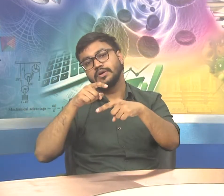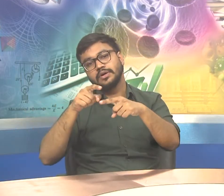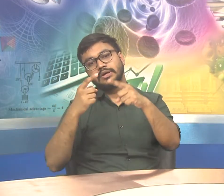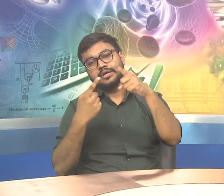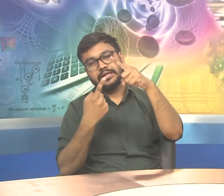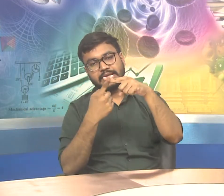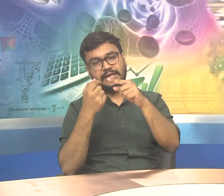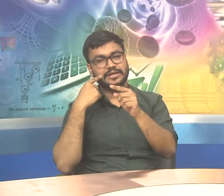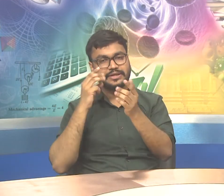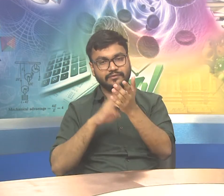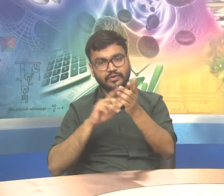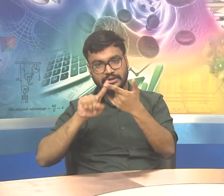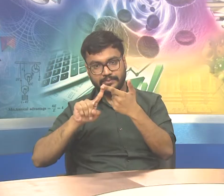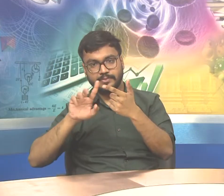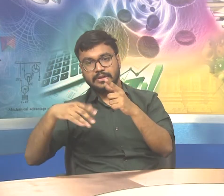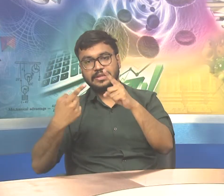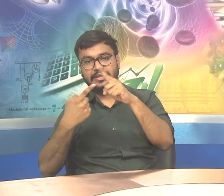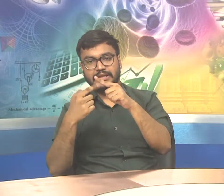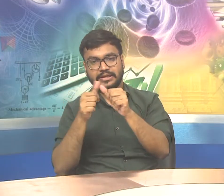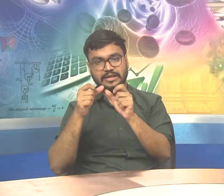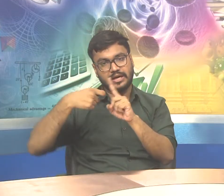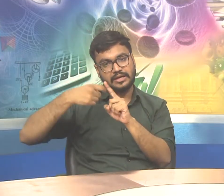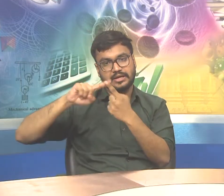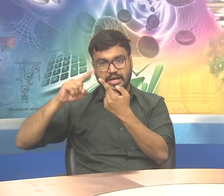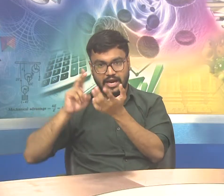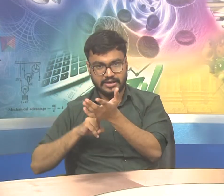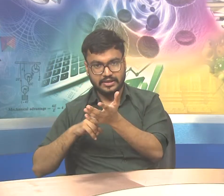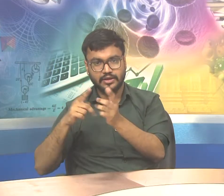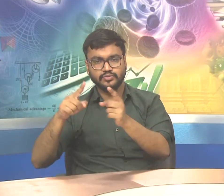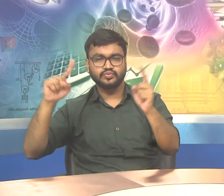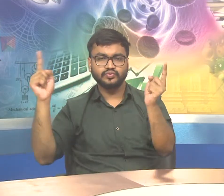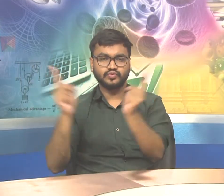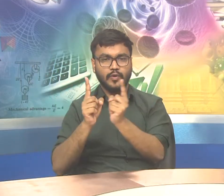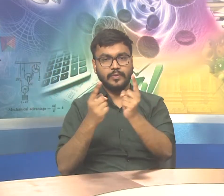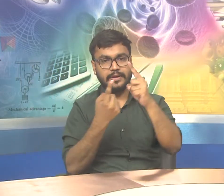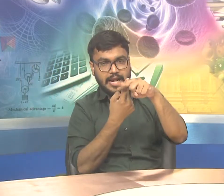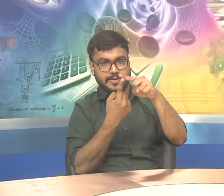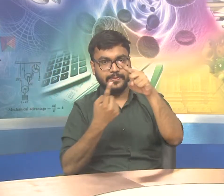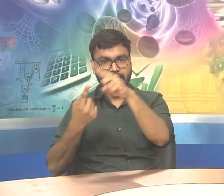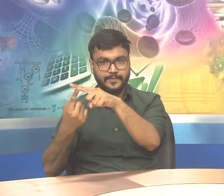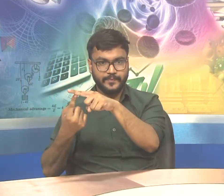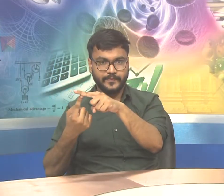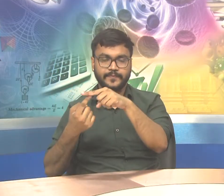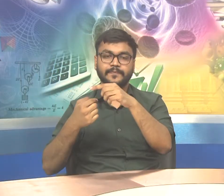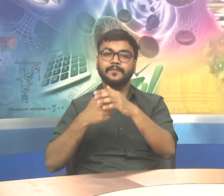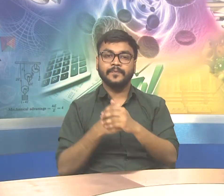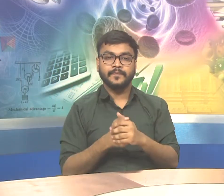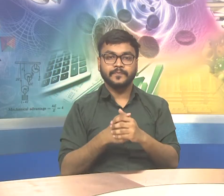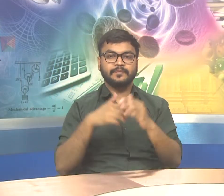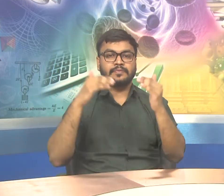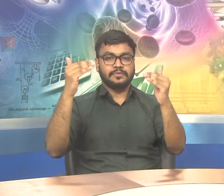We get the power by dividing the work done and time taken.